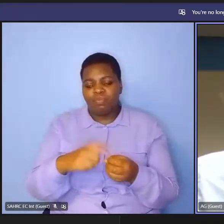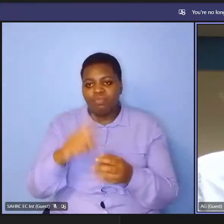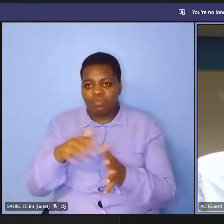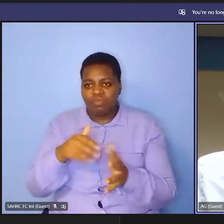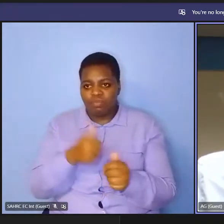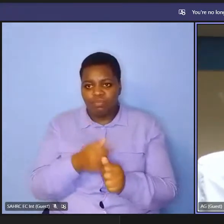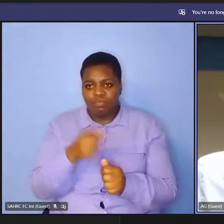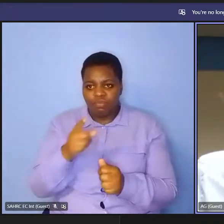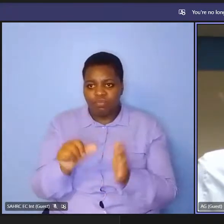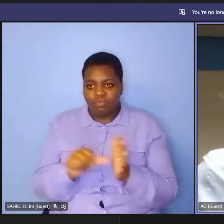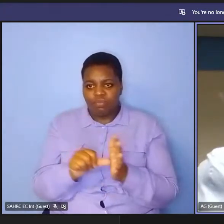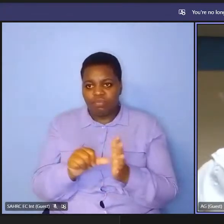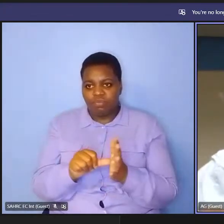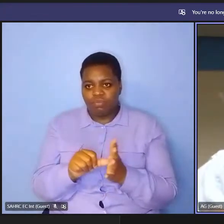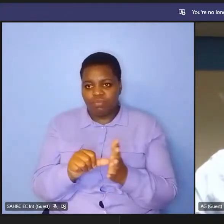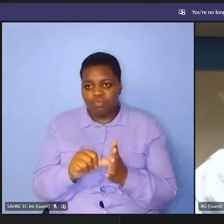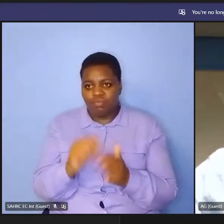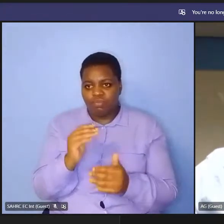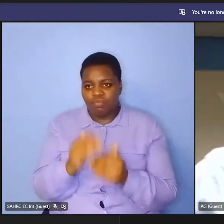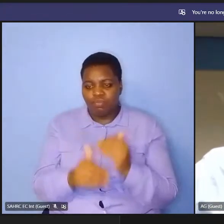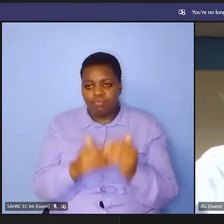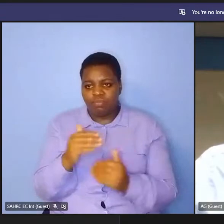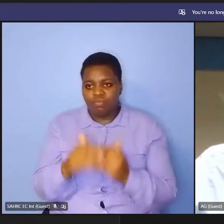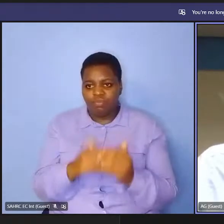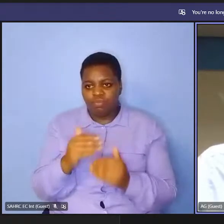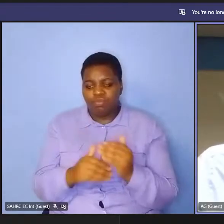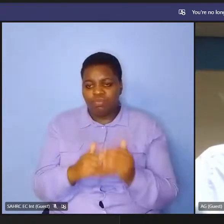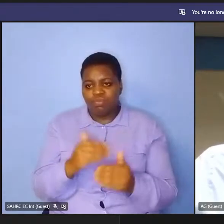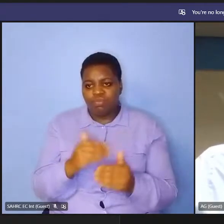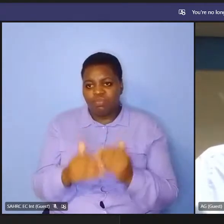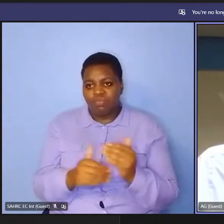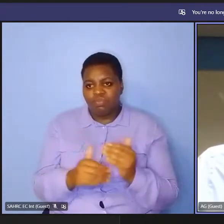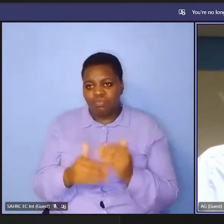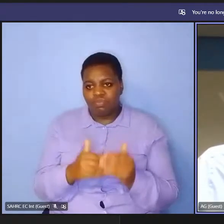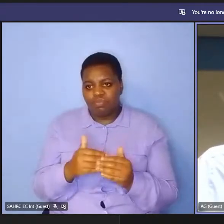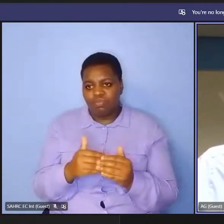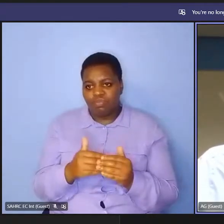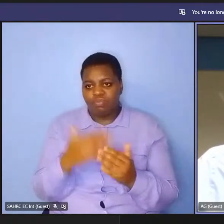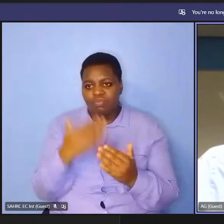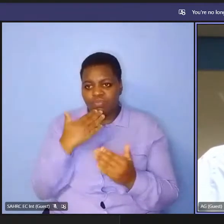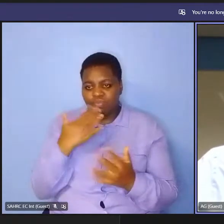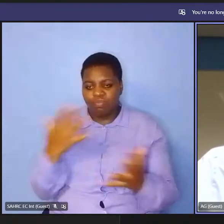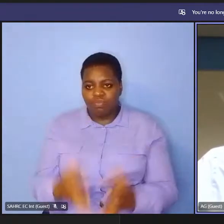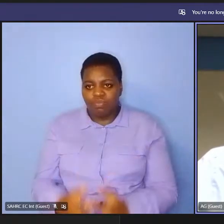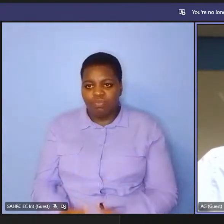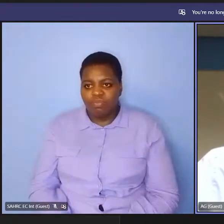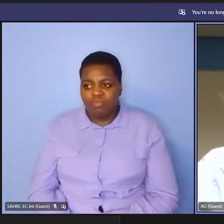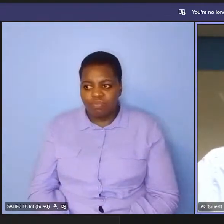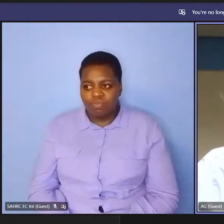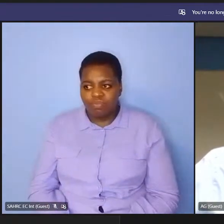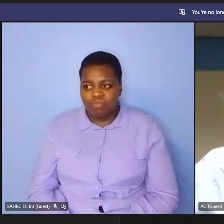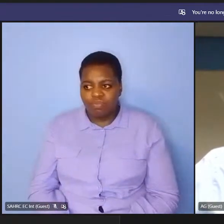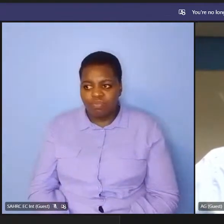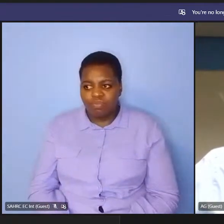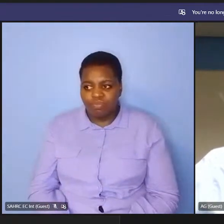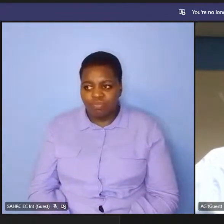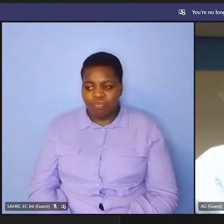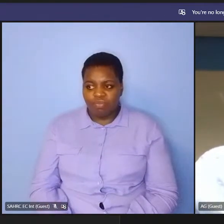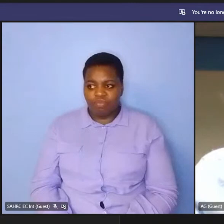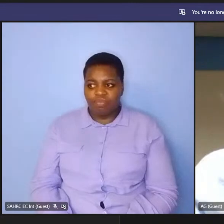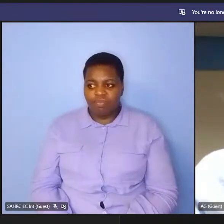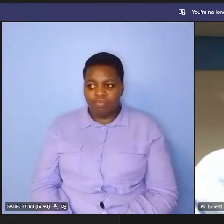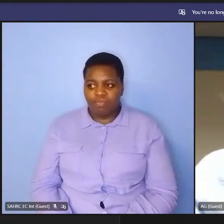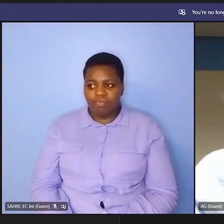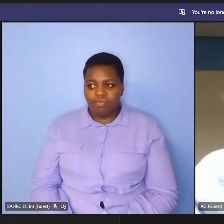these important proceedings on these important matters. Thank you. Commissioner, we have been joined by